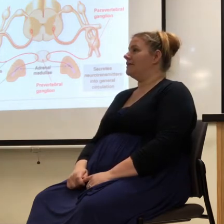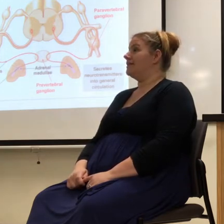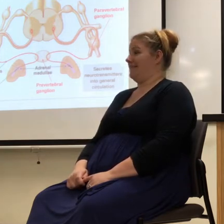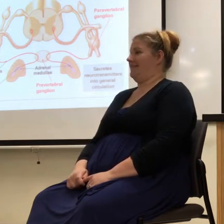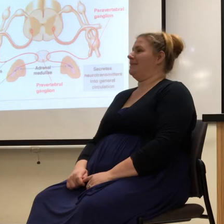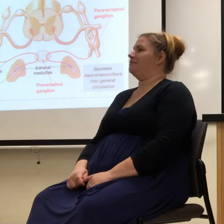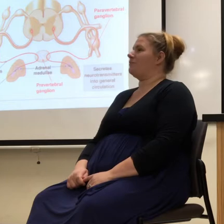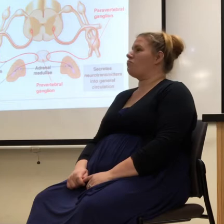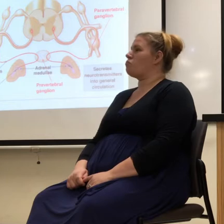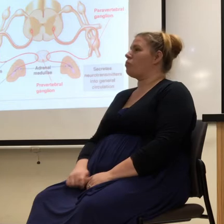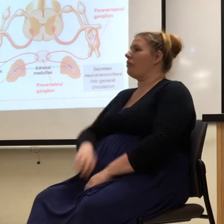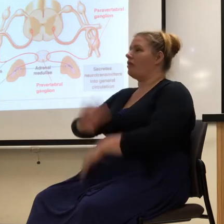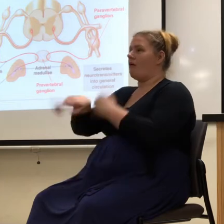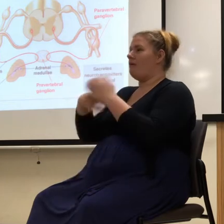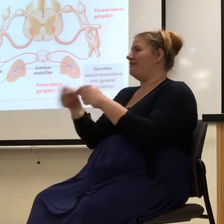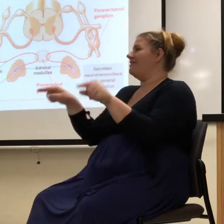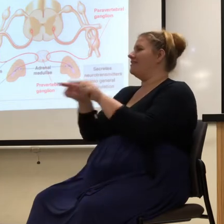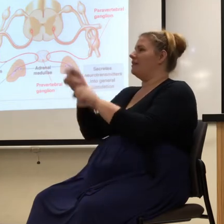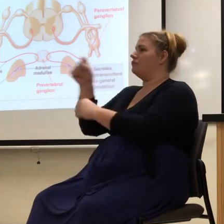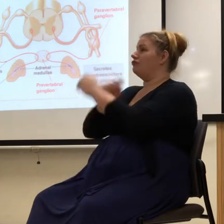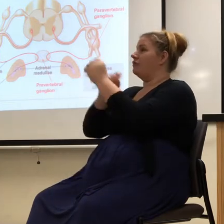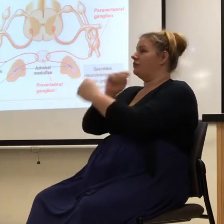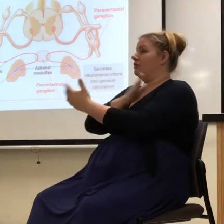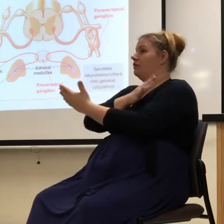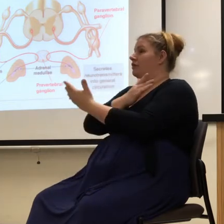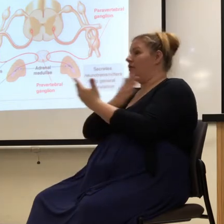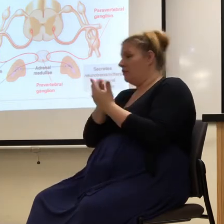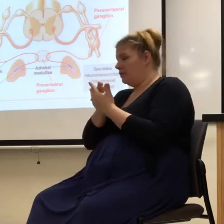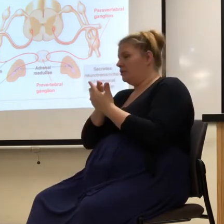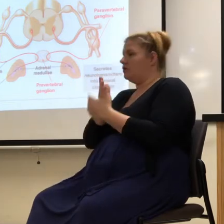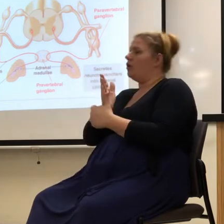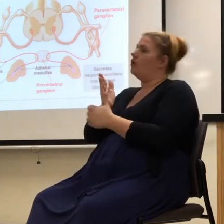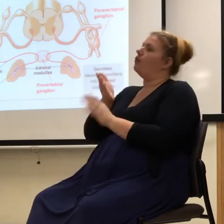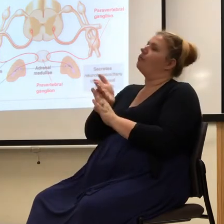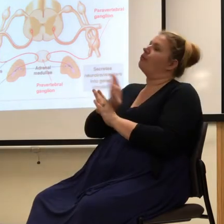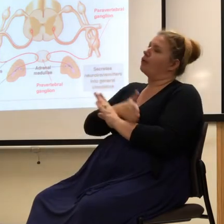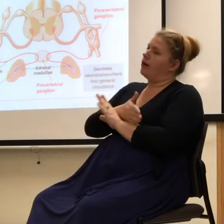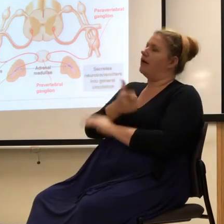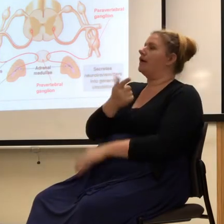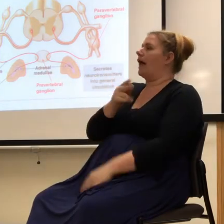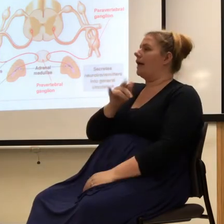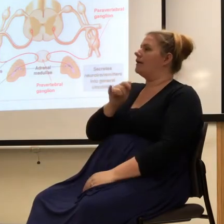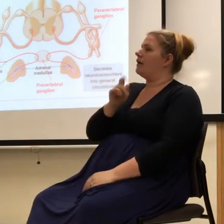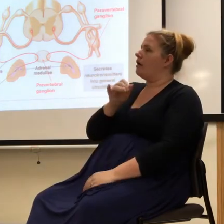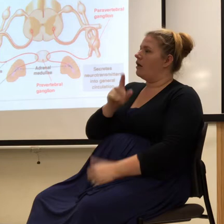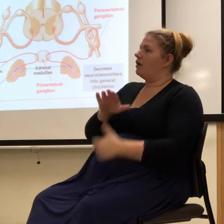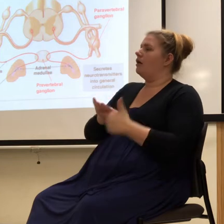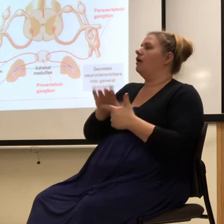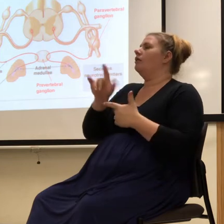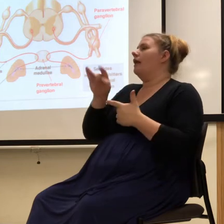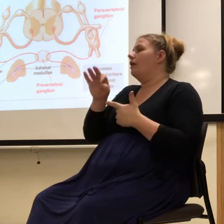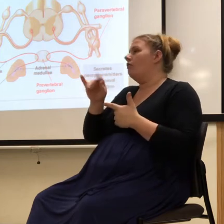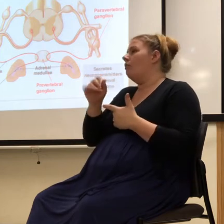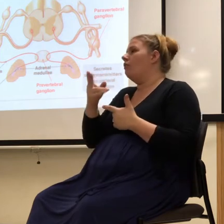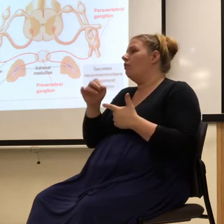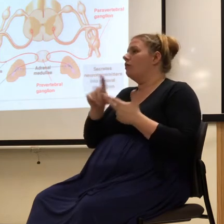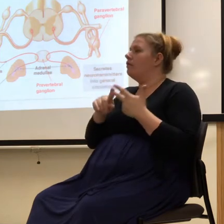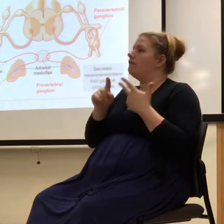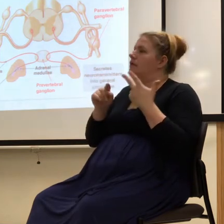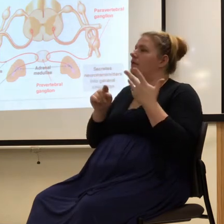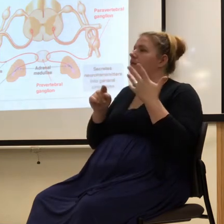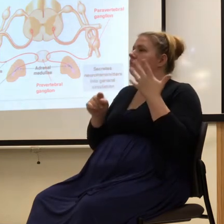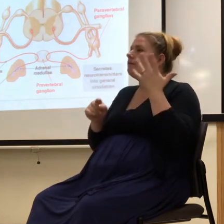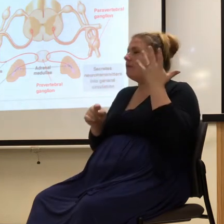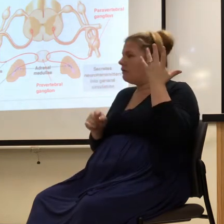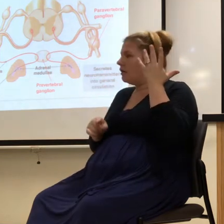It would be all the same structures up to this point. The preganglionic cell, lateral horn, ventral root, spinal nerve, ventral ramus,